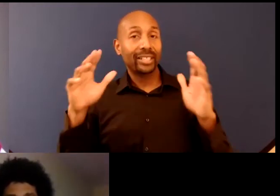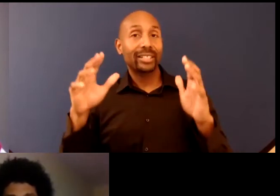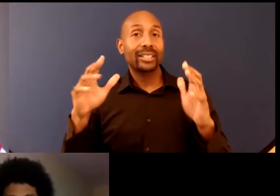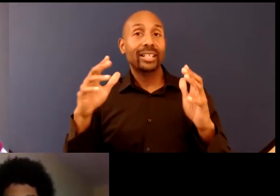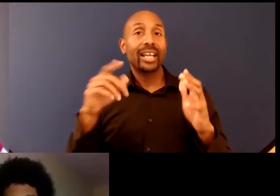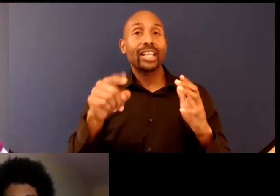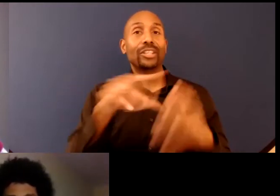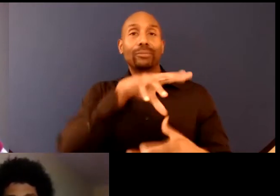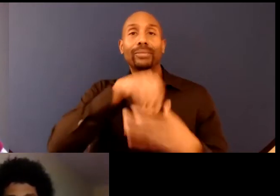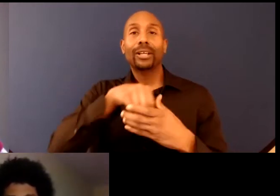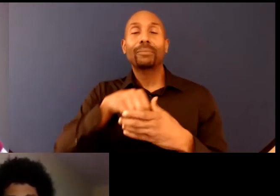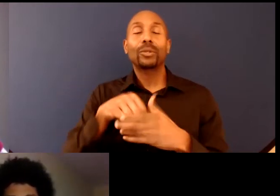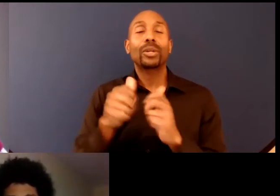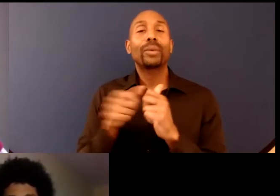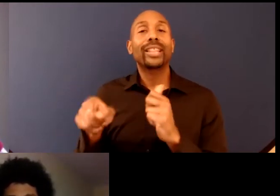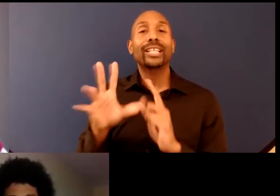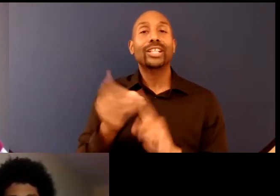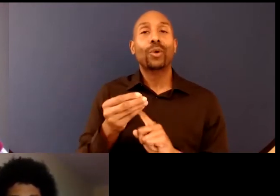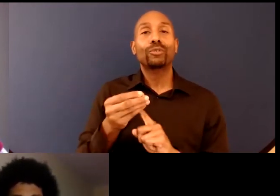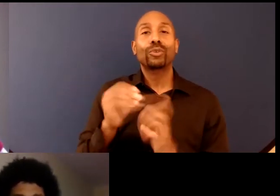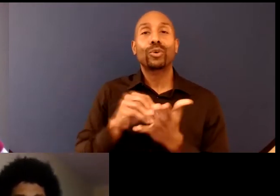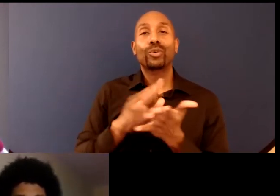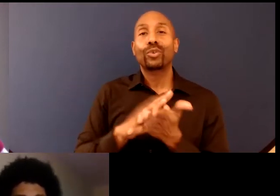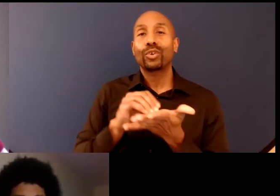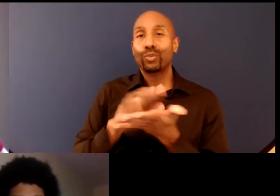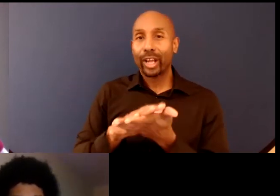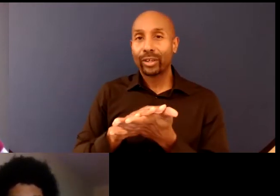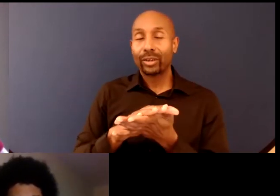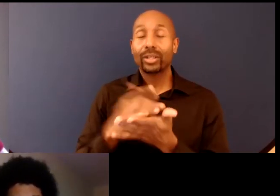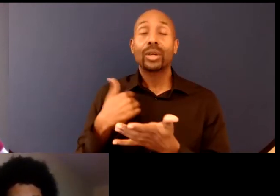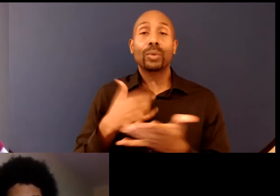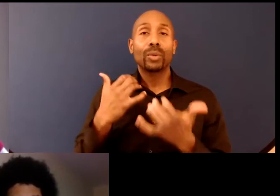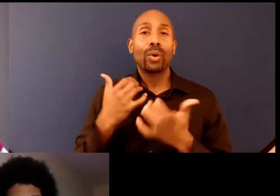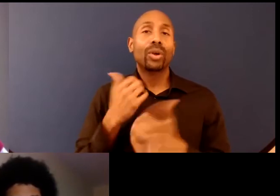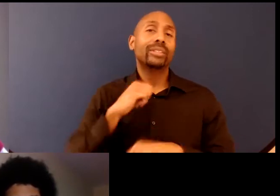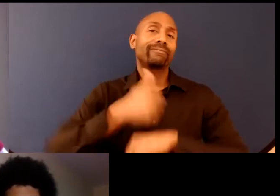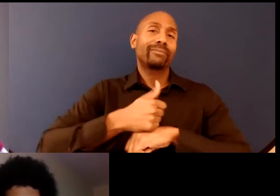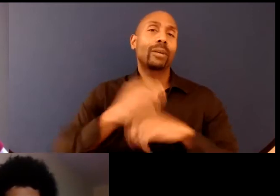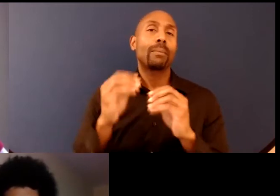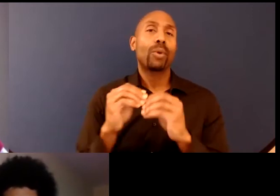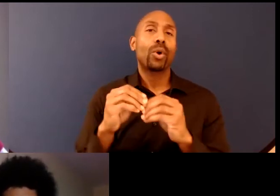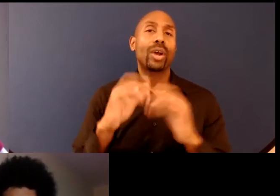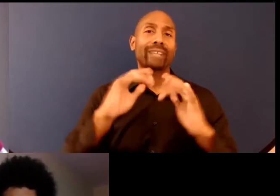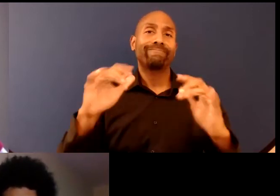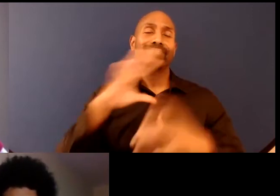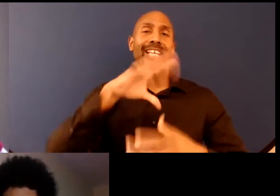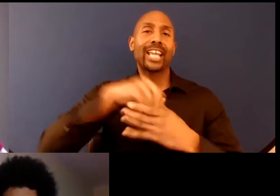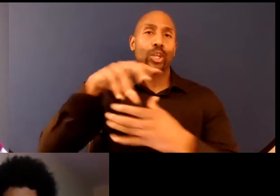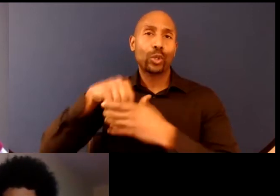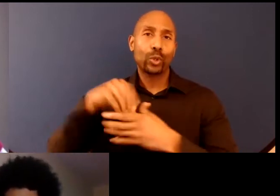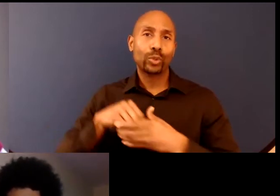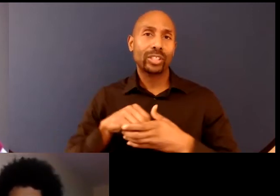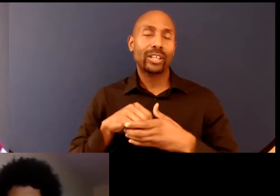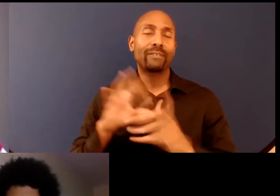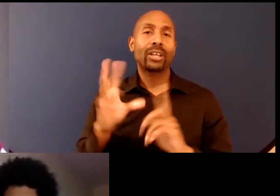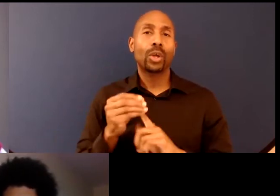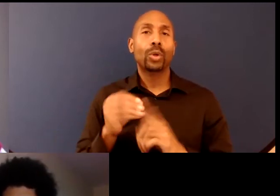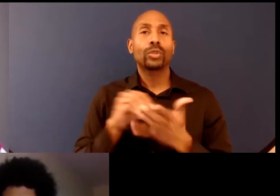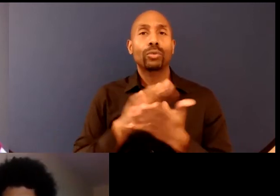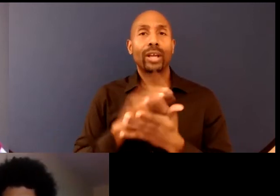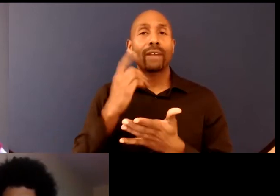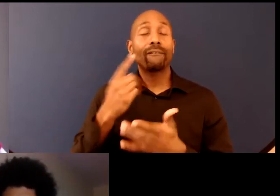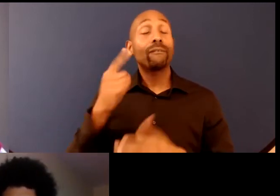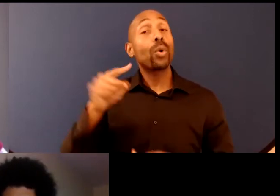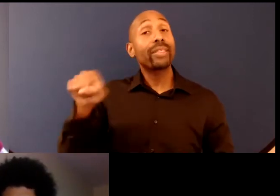record. By creating a more inclusive cultural record for the city, the Peale aims to help everyone see Baltimore in a new